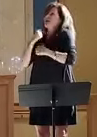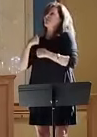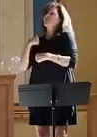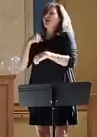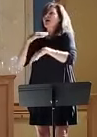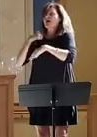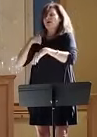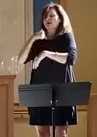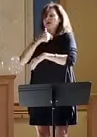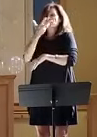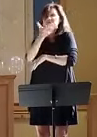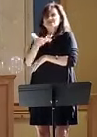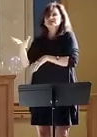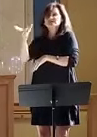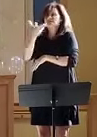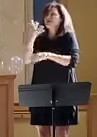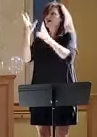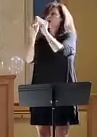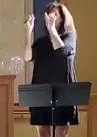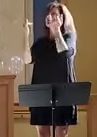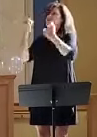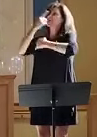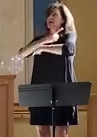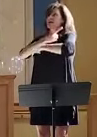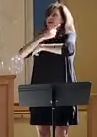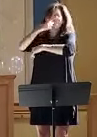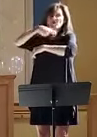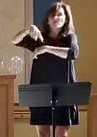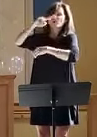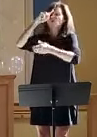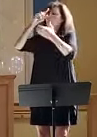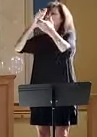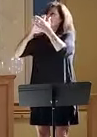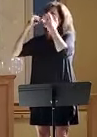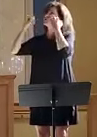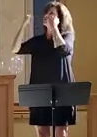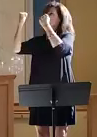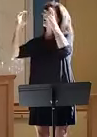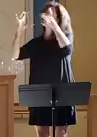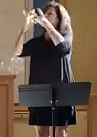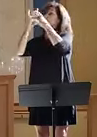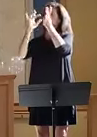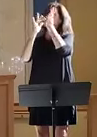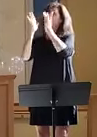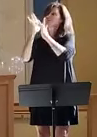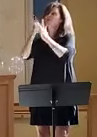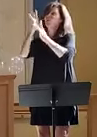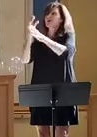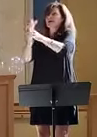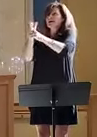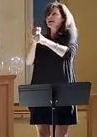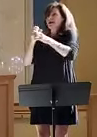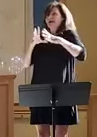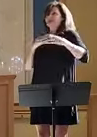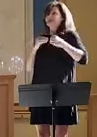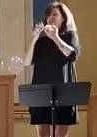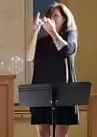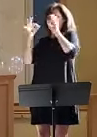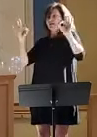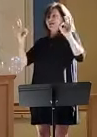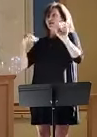and daughters, that those who believe in Christ may receive true freedom and